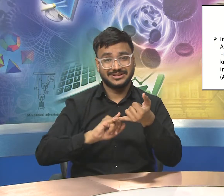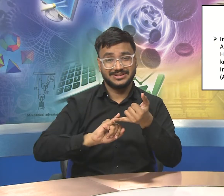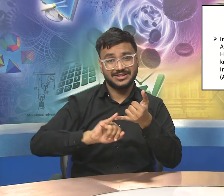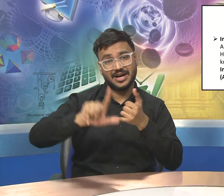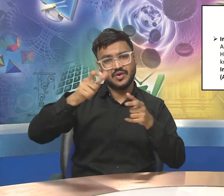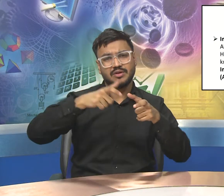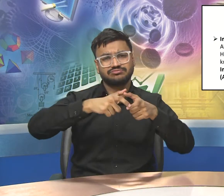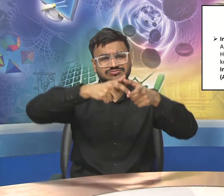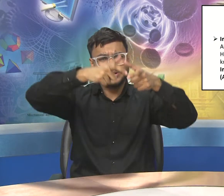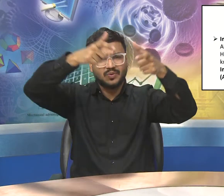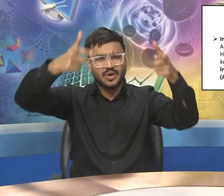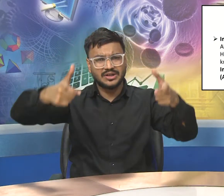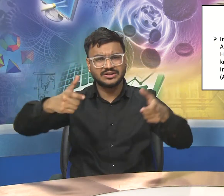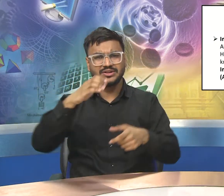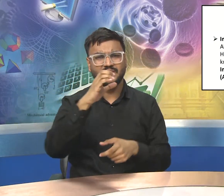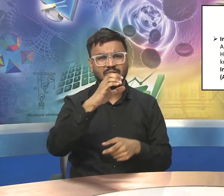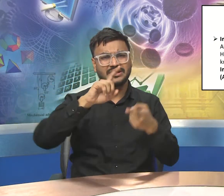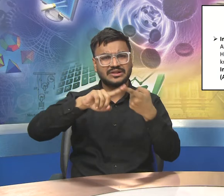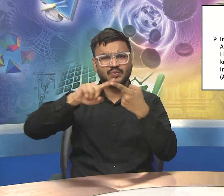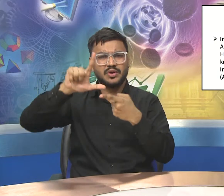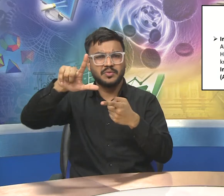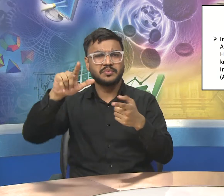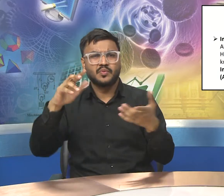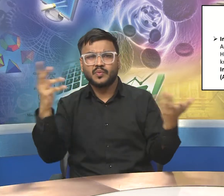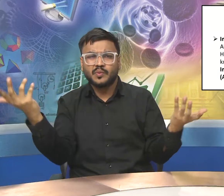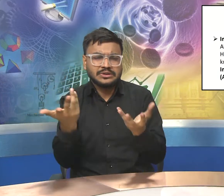Now we will look at the ISL cell.